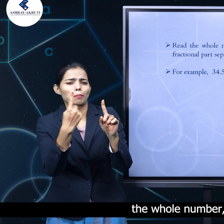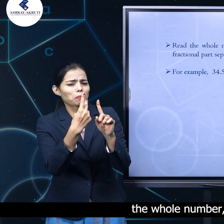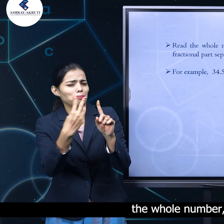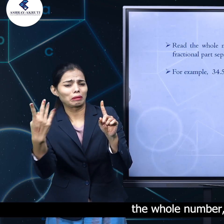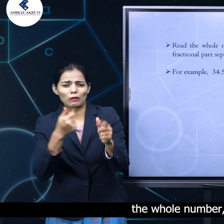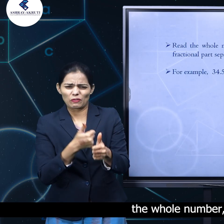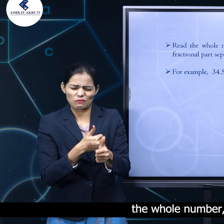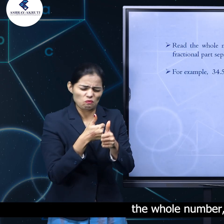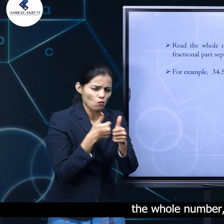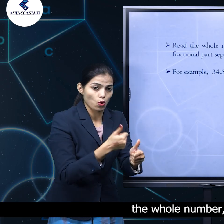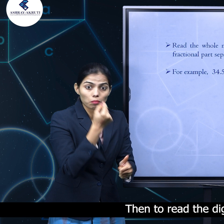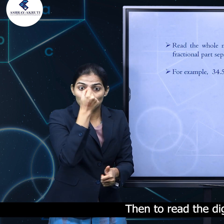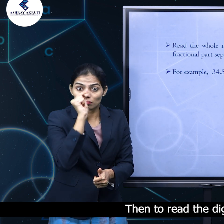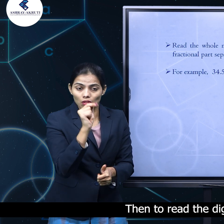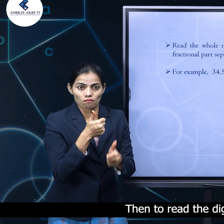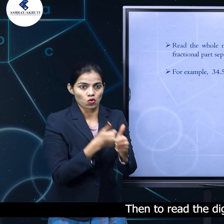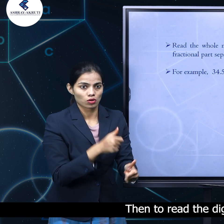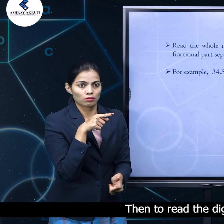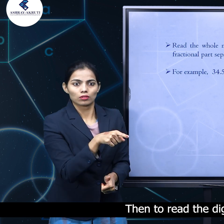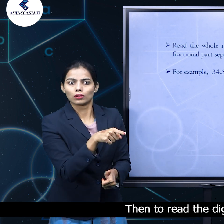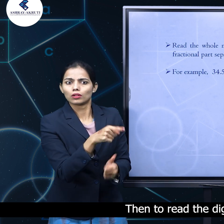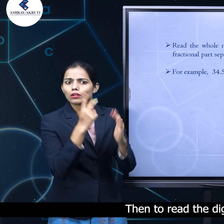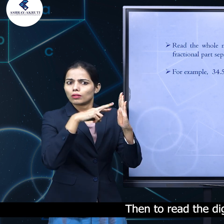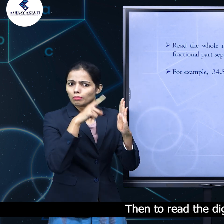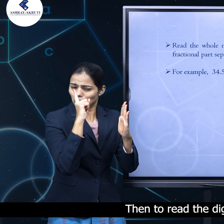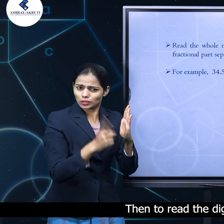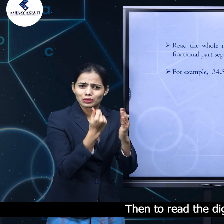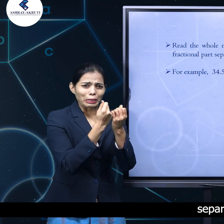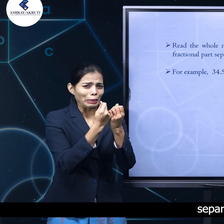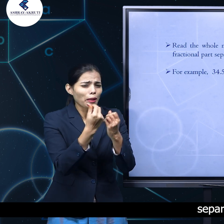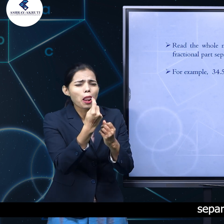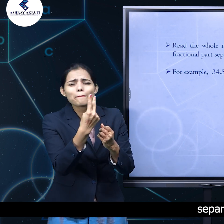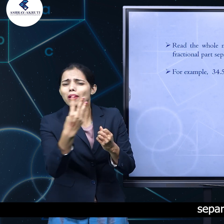by point, then to read the digits in fractional parts separately.